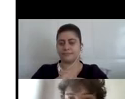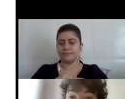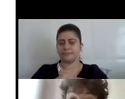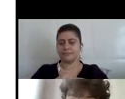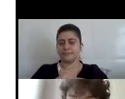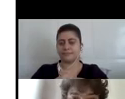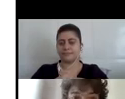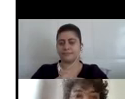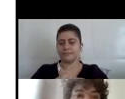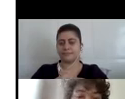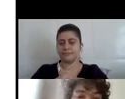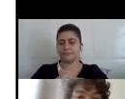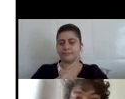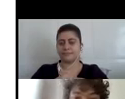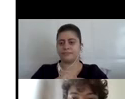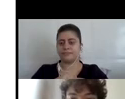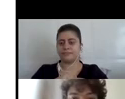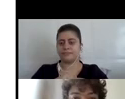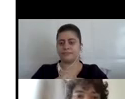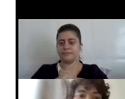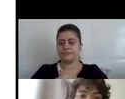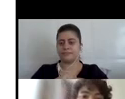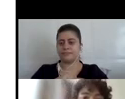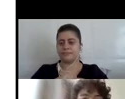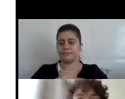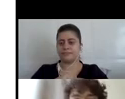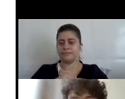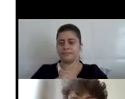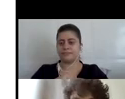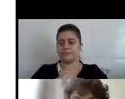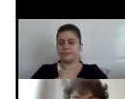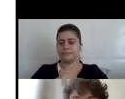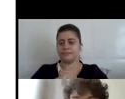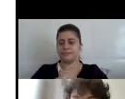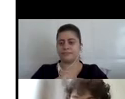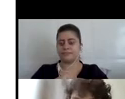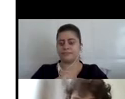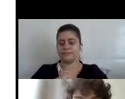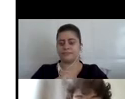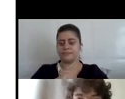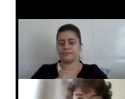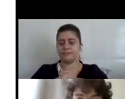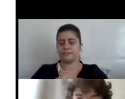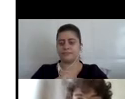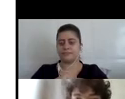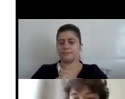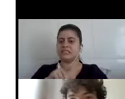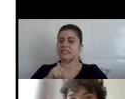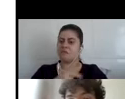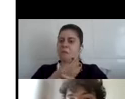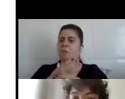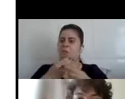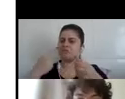public procurement cannot ensure the meal security and stability and